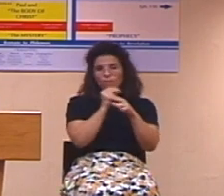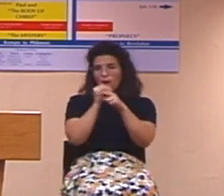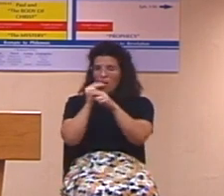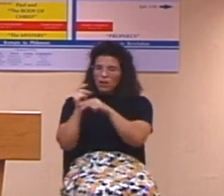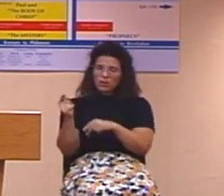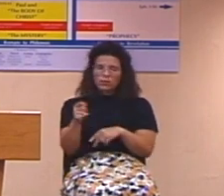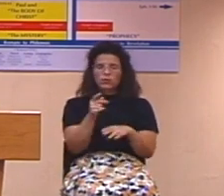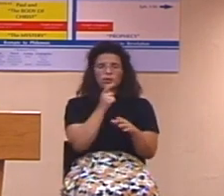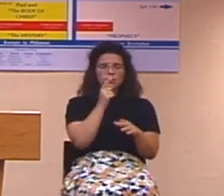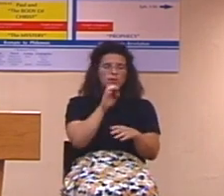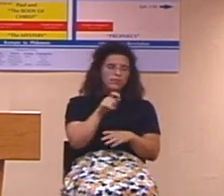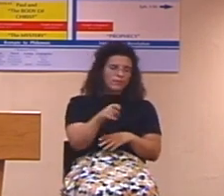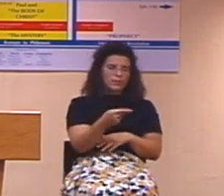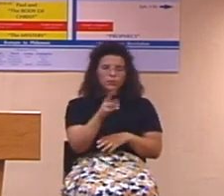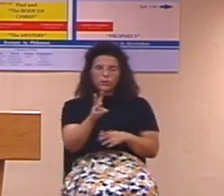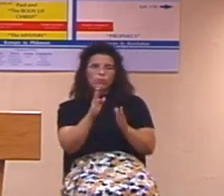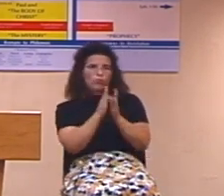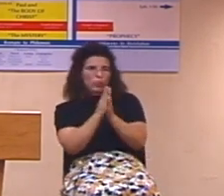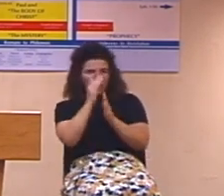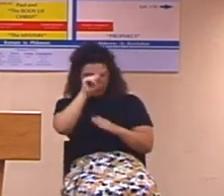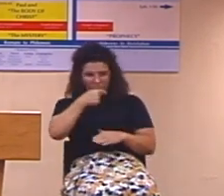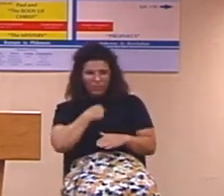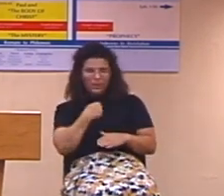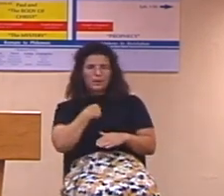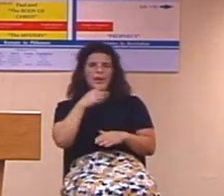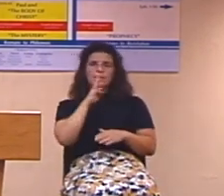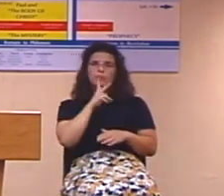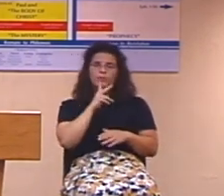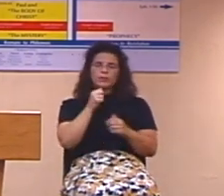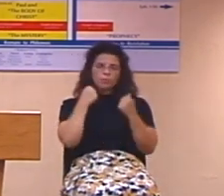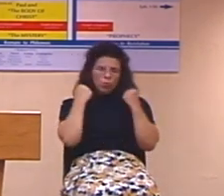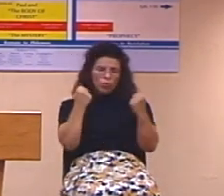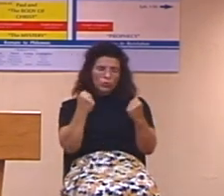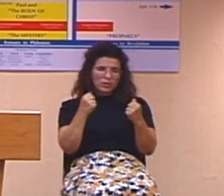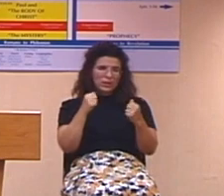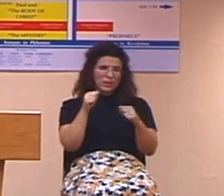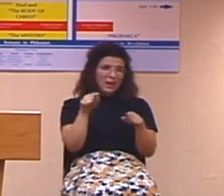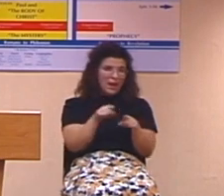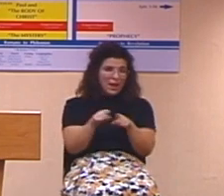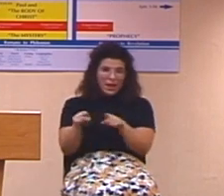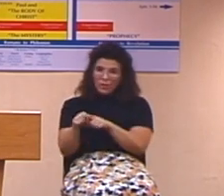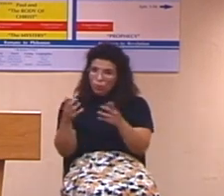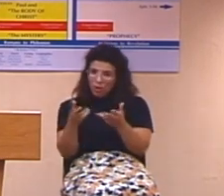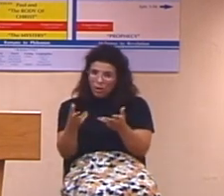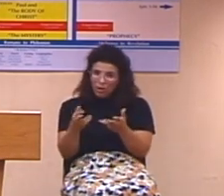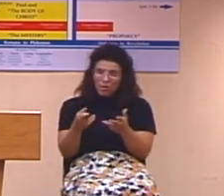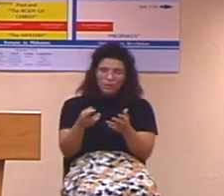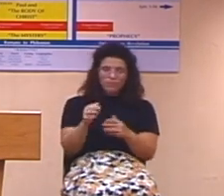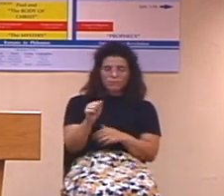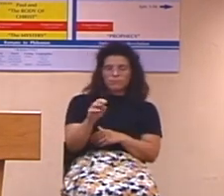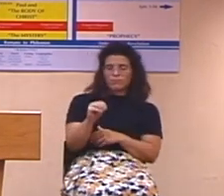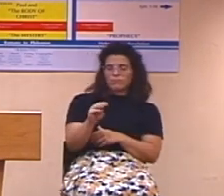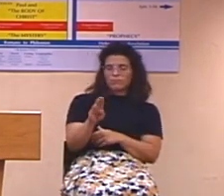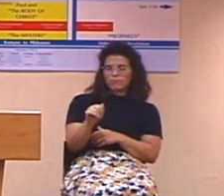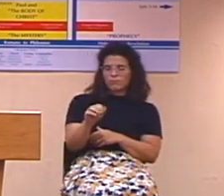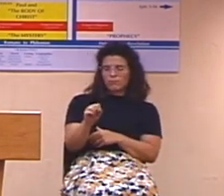says, pray for me that I may speak boldly as what? As the ambassador for Christ. That's who you are.